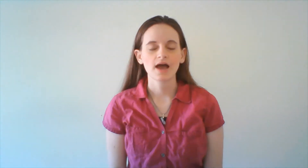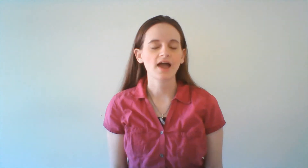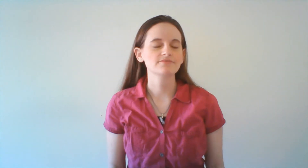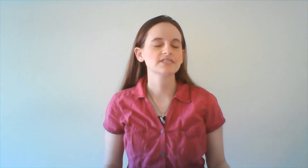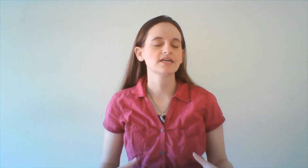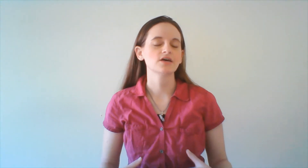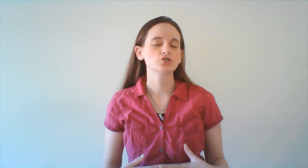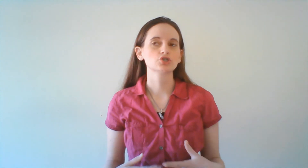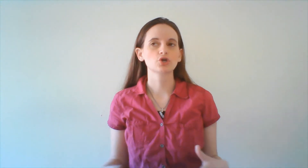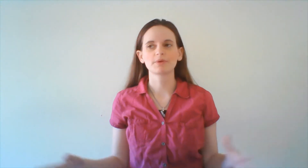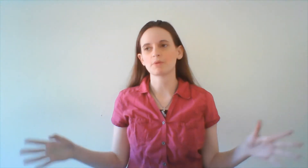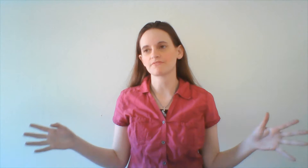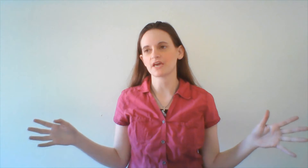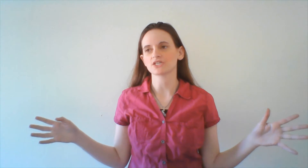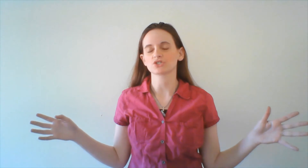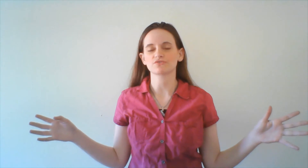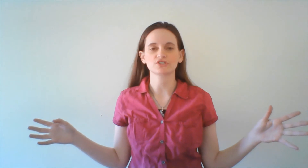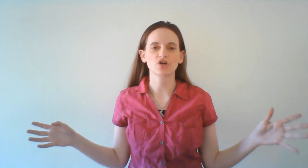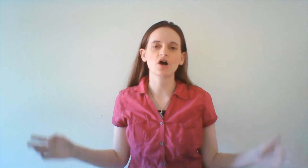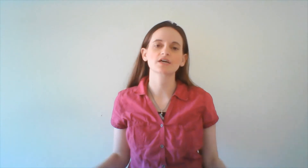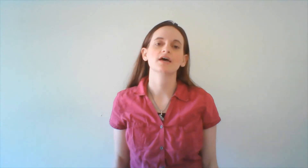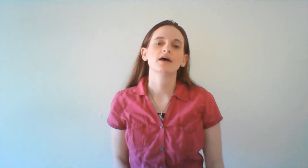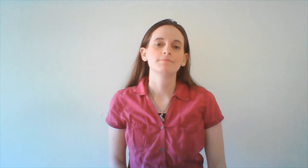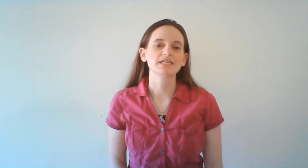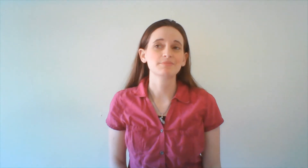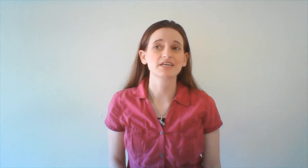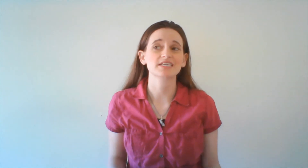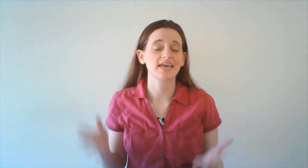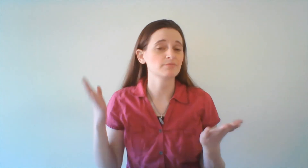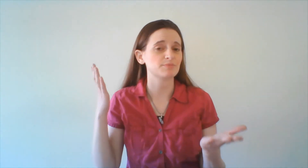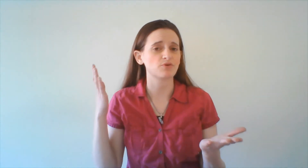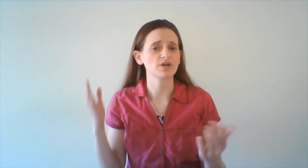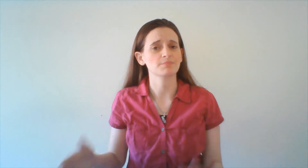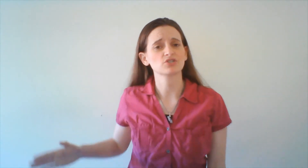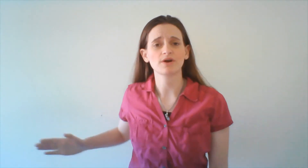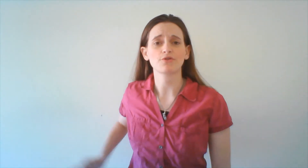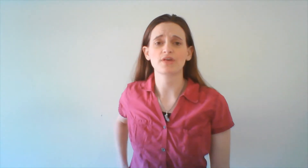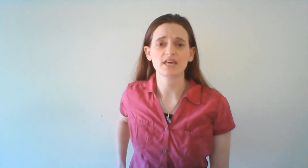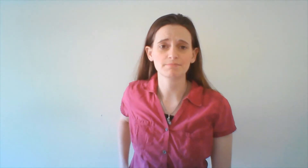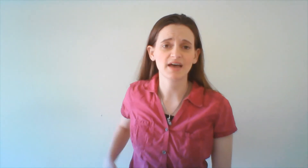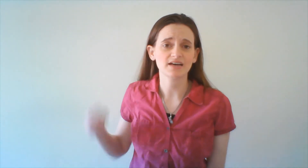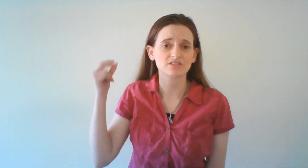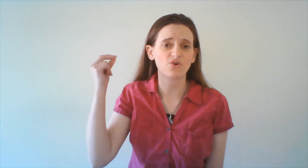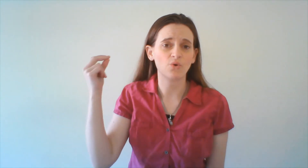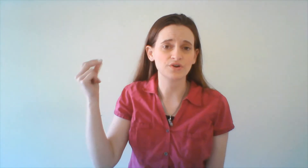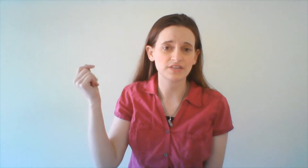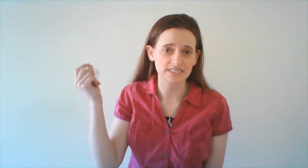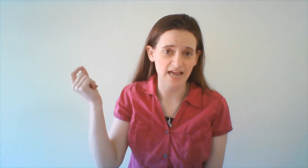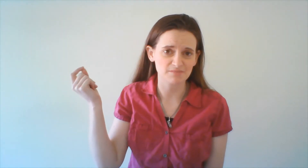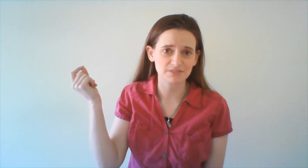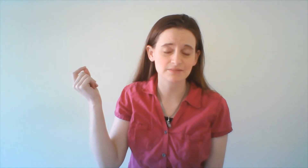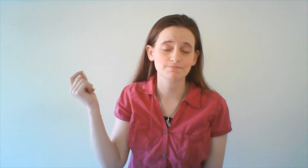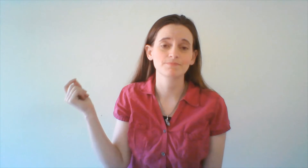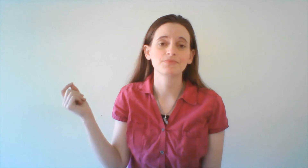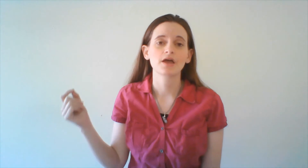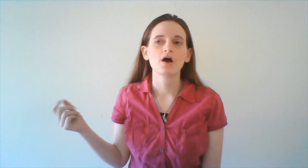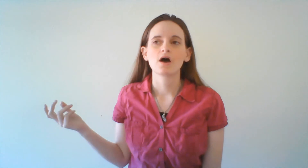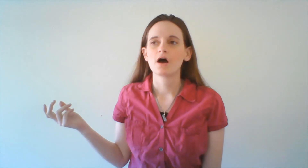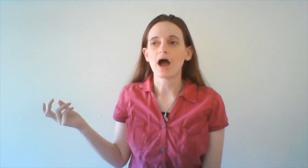I've seen so many modifications for dog, mainly because it can be broken up into either the hip pats or the snaps. I have